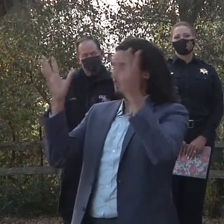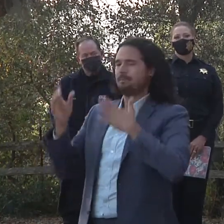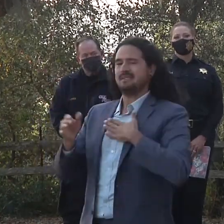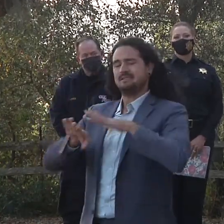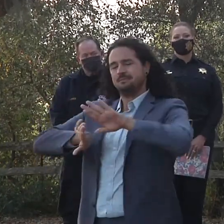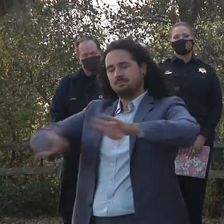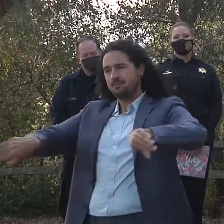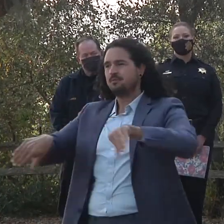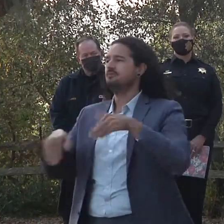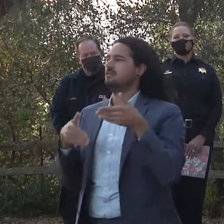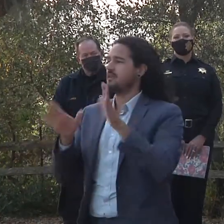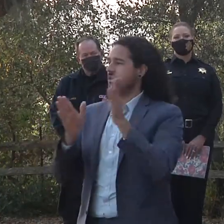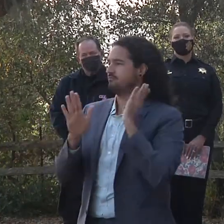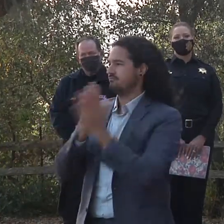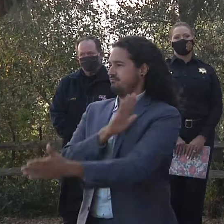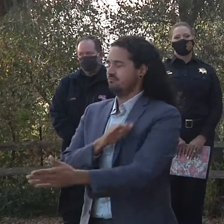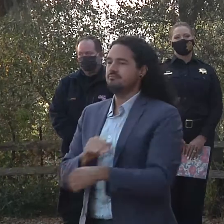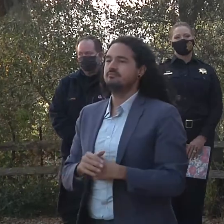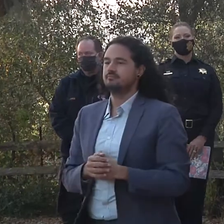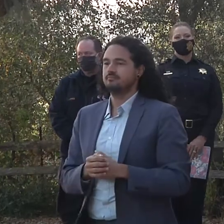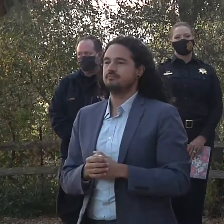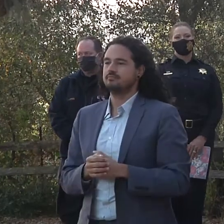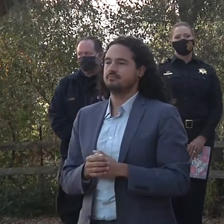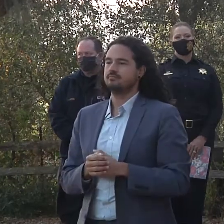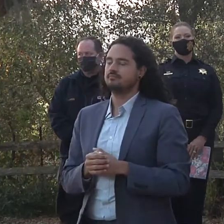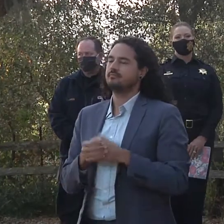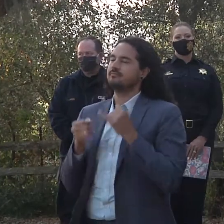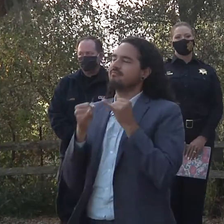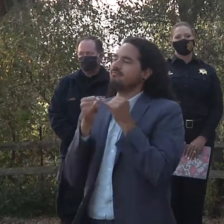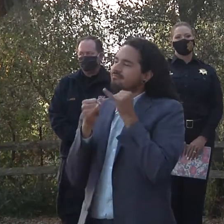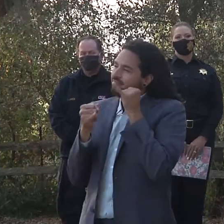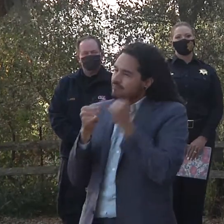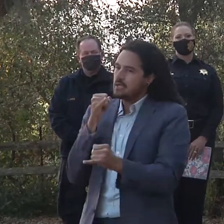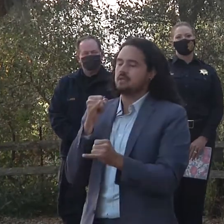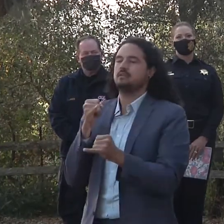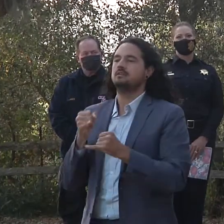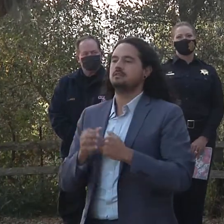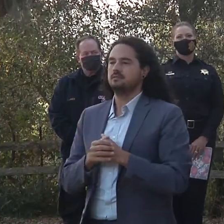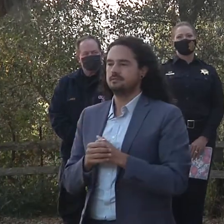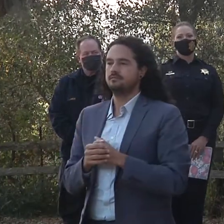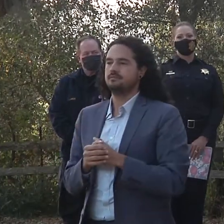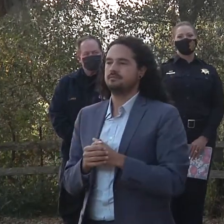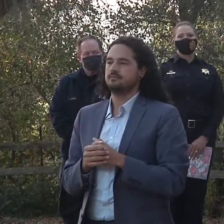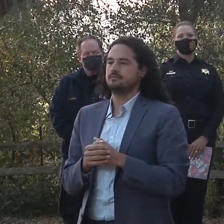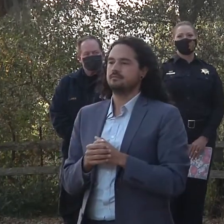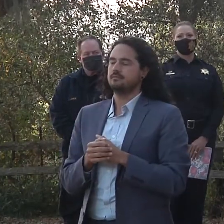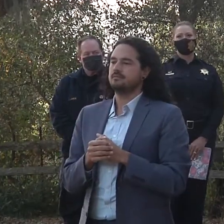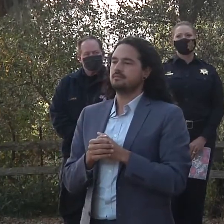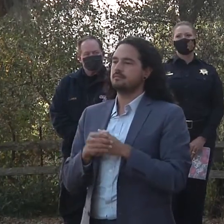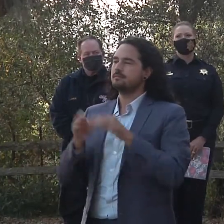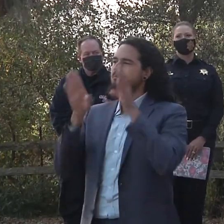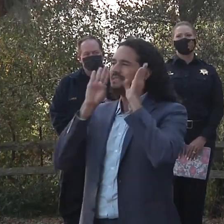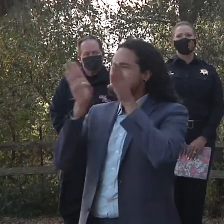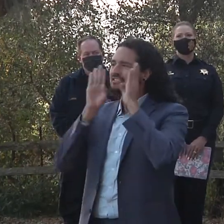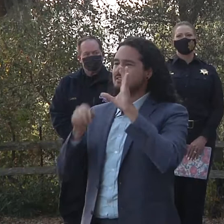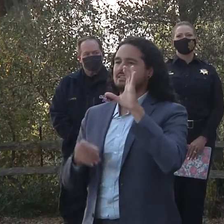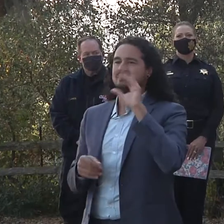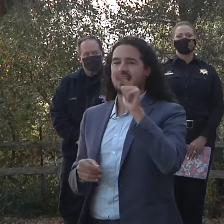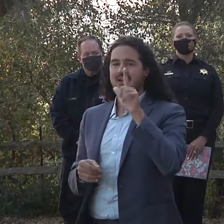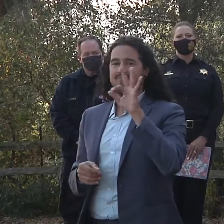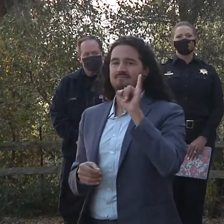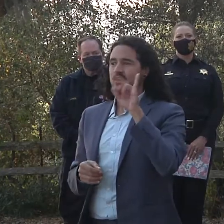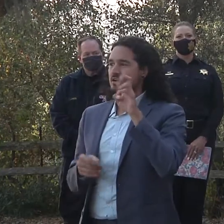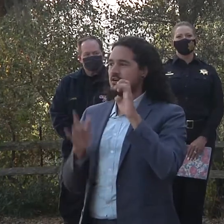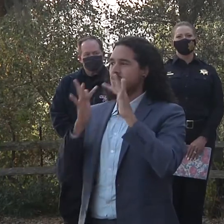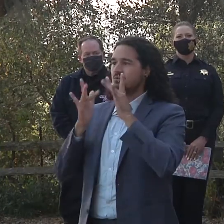lastly, in conjunction to that, in terms of the fire, just paying attention to Cal Fire's website and making sure that you understand kind of what's